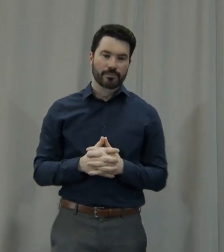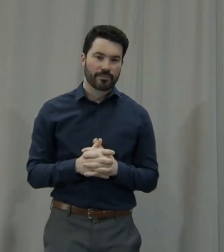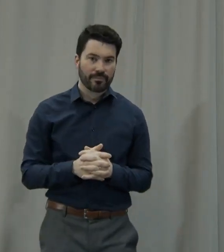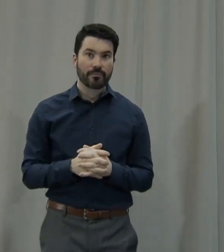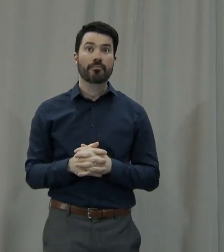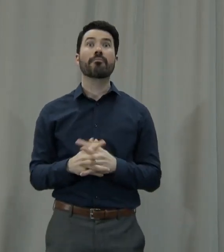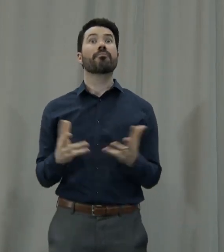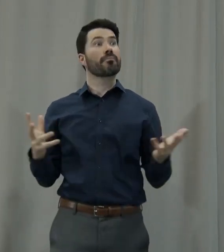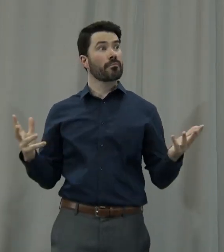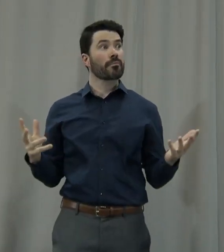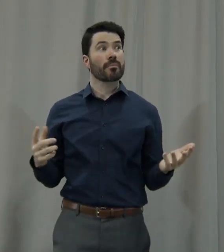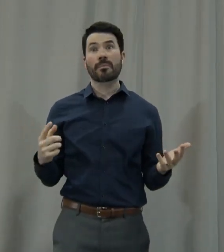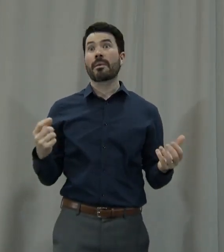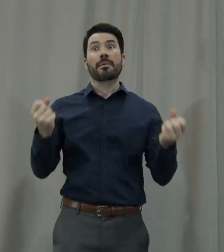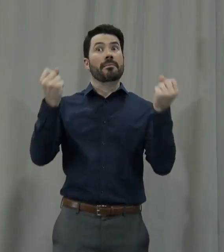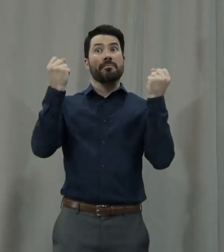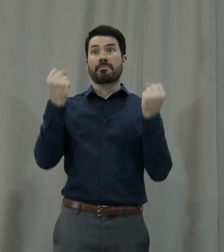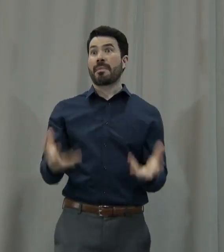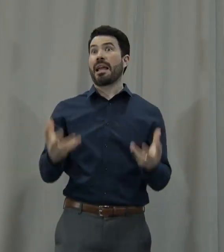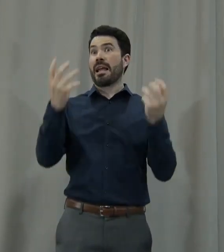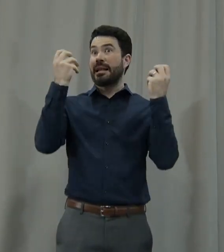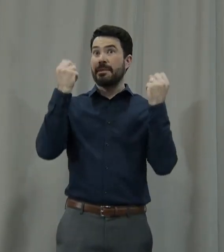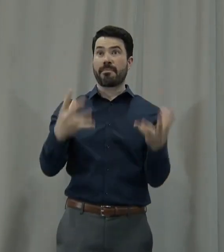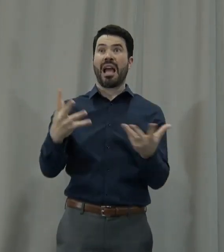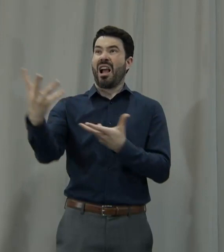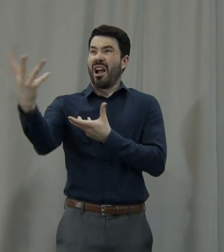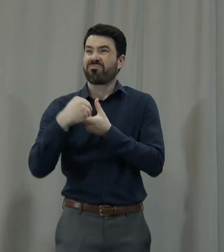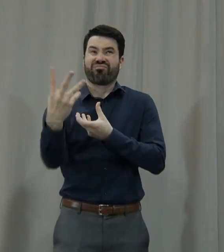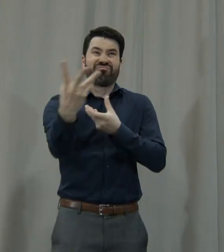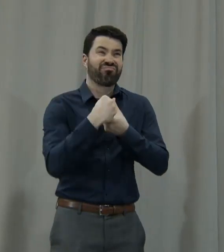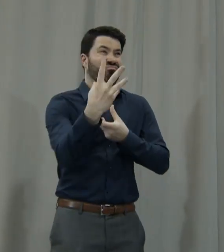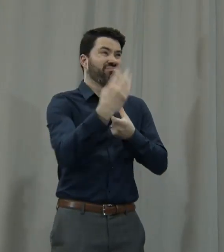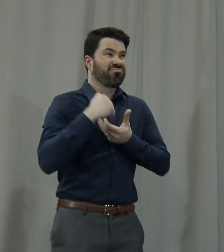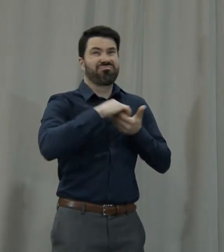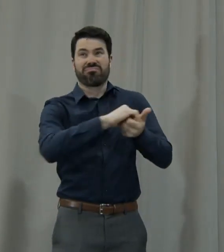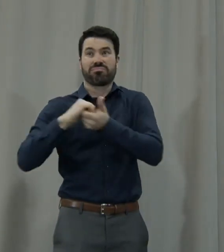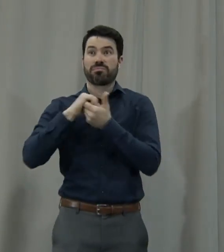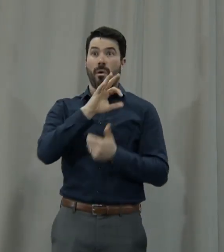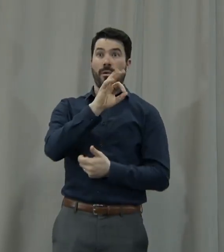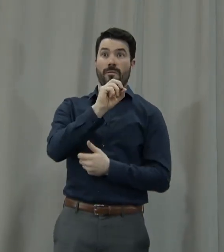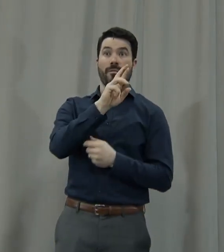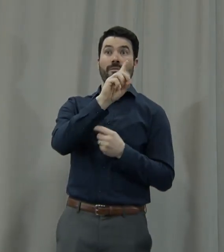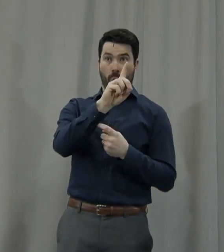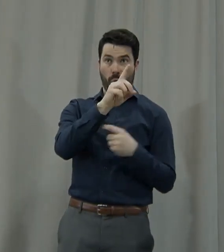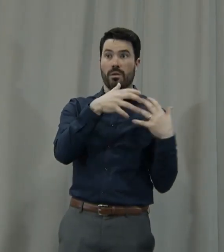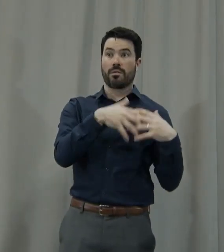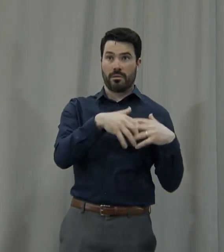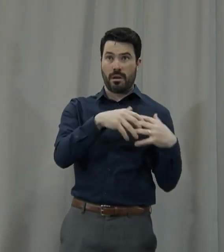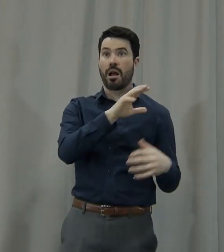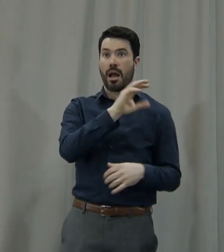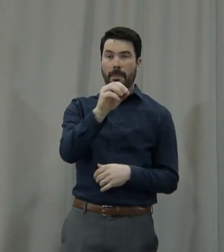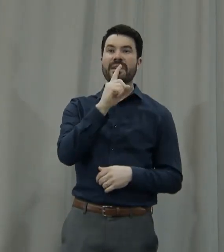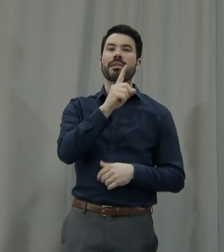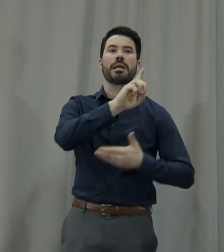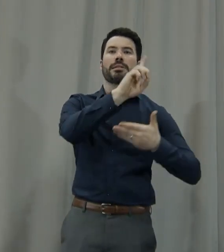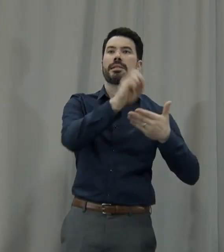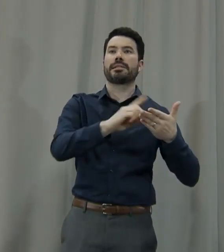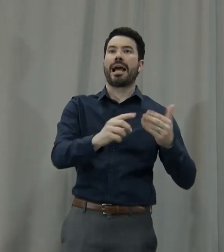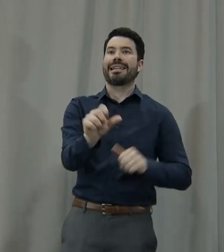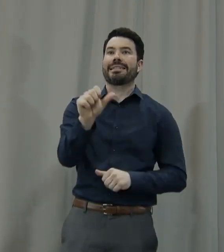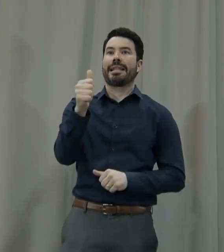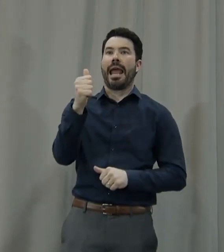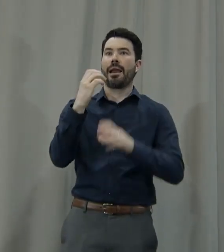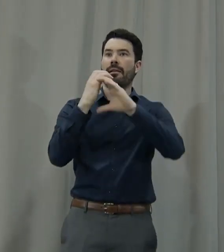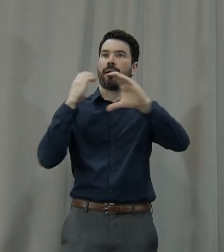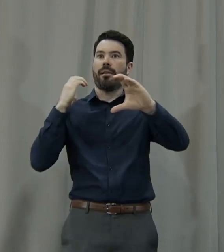And we had many contributors and collaborative partners. Ford Motor Company worked with us on the design and funding of 10 mobile health units,